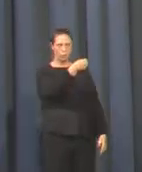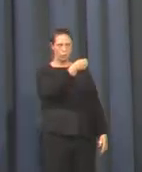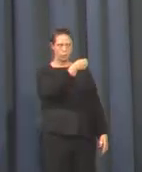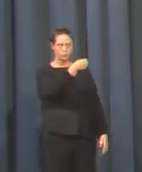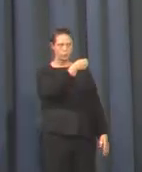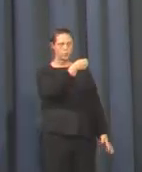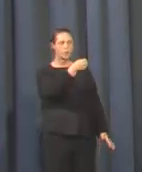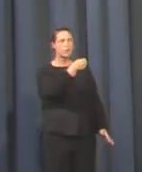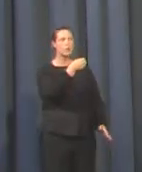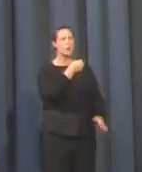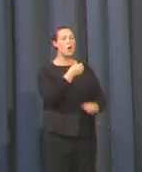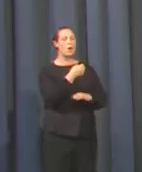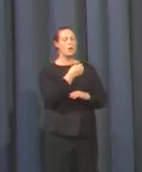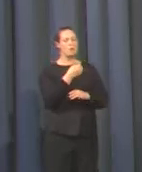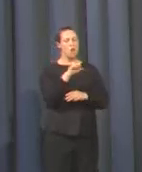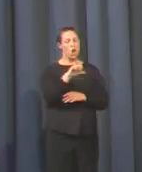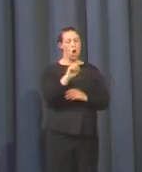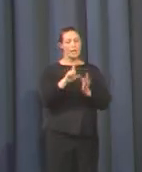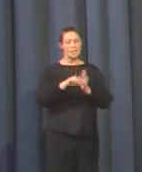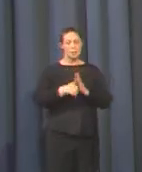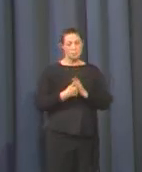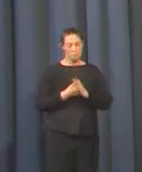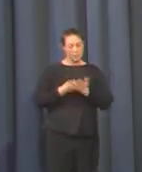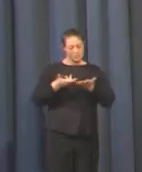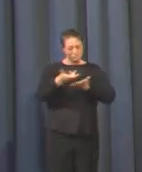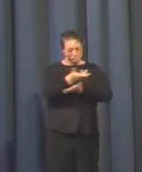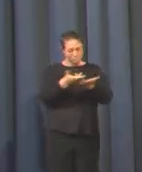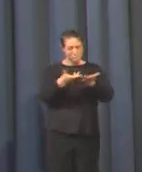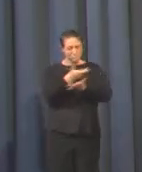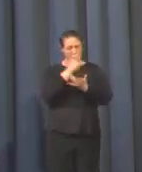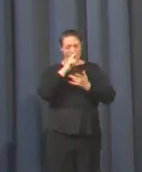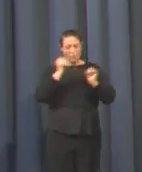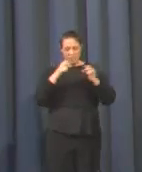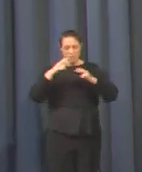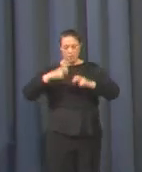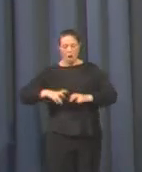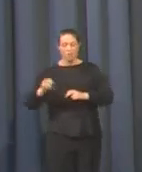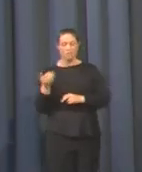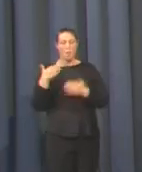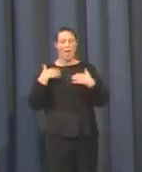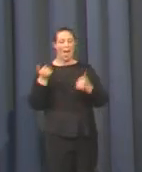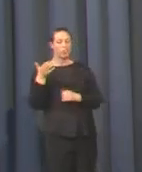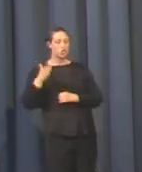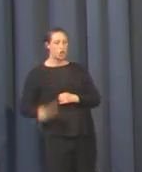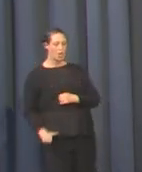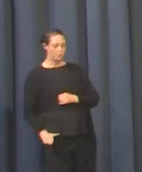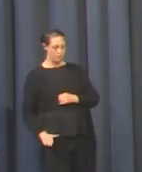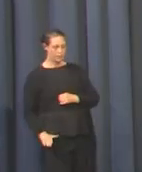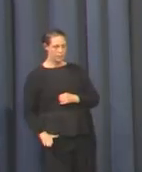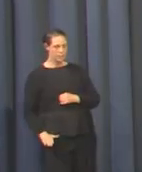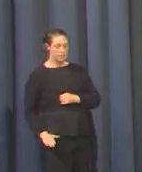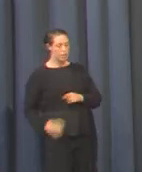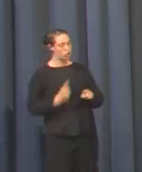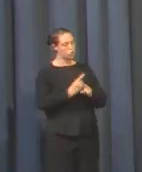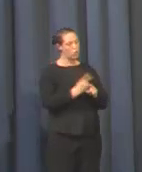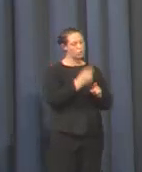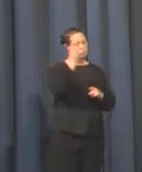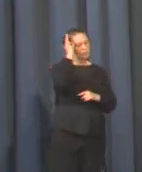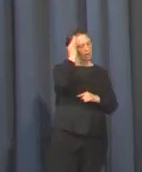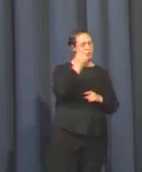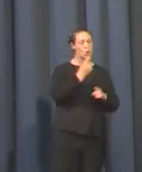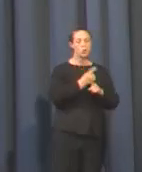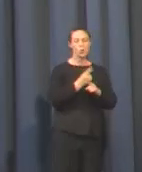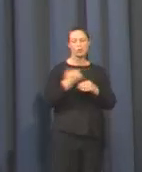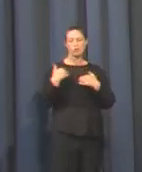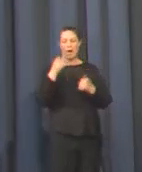I spent an hour and a half talking to the people who are doing the investigation from the health aspects. They're speaking to council, they're speaking to the health